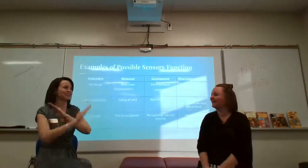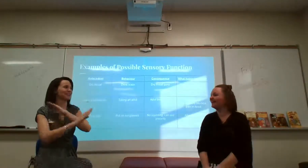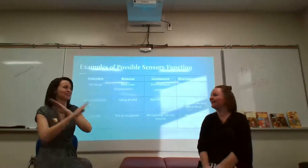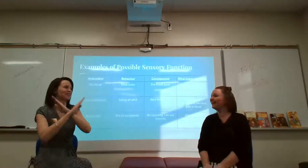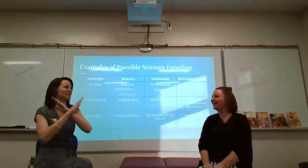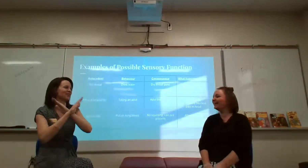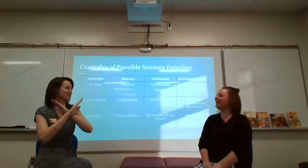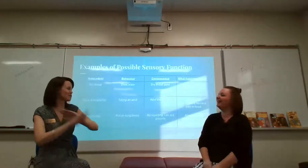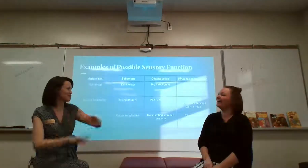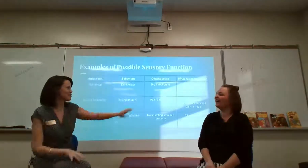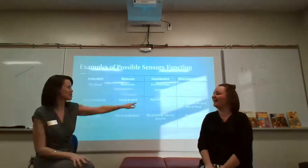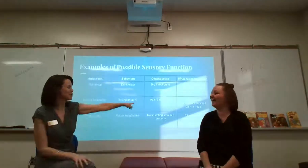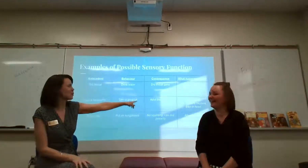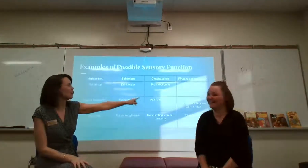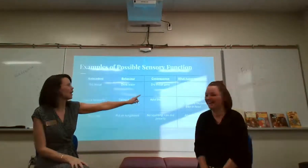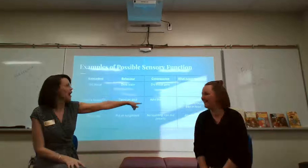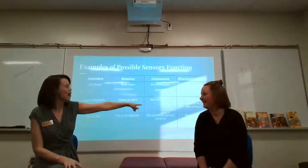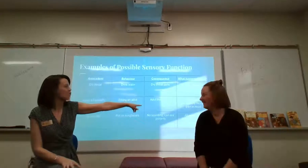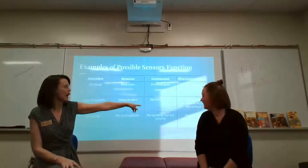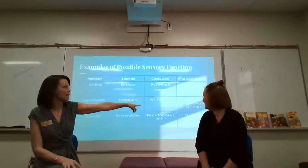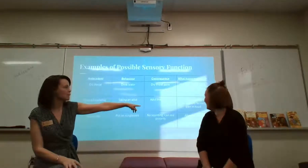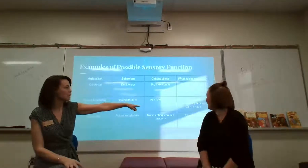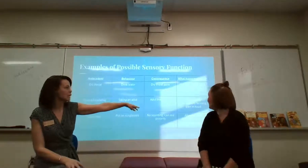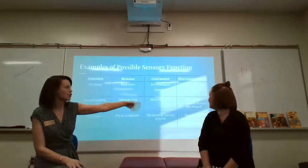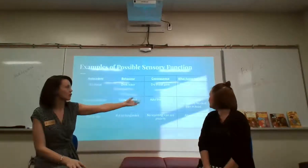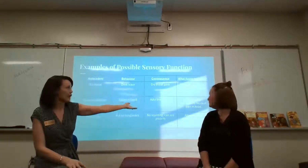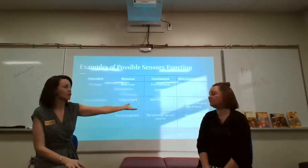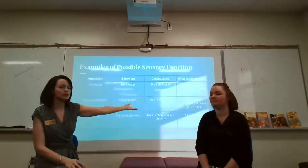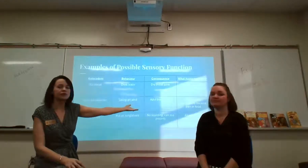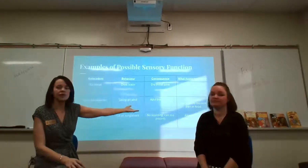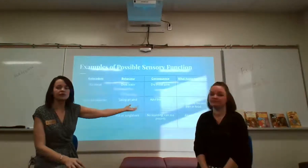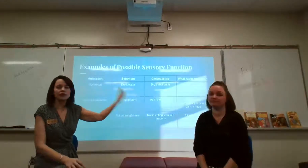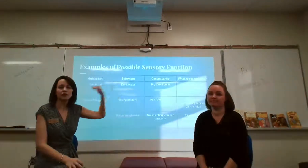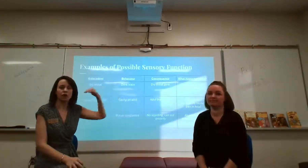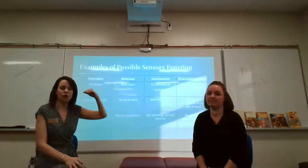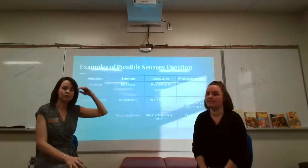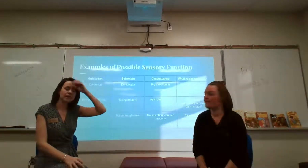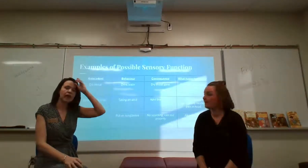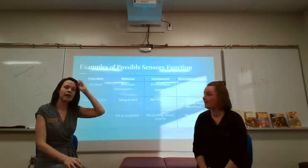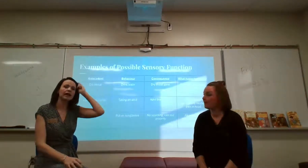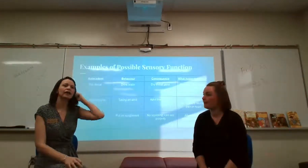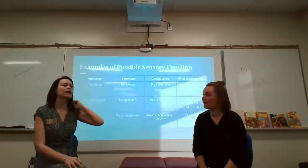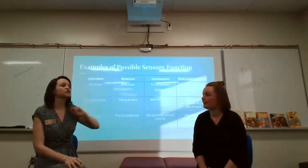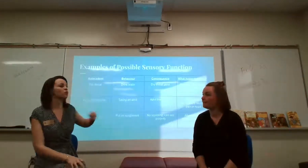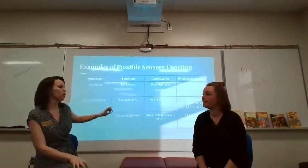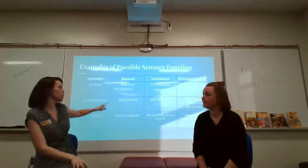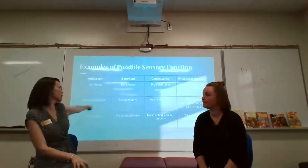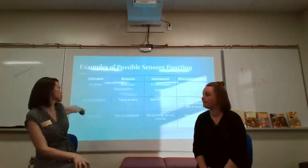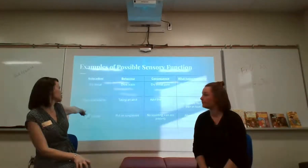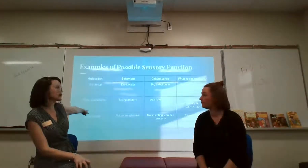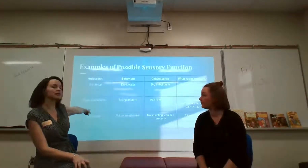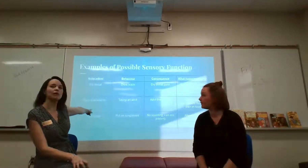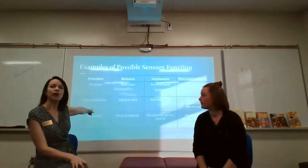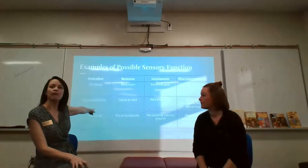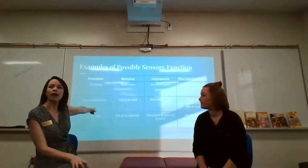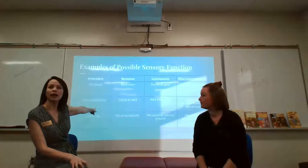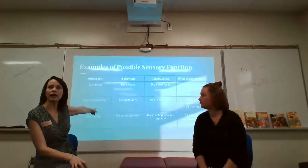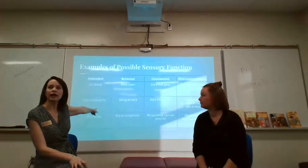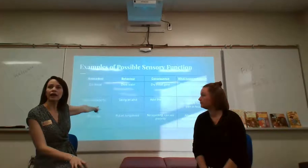that's probably like right from the commercial. What happened here? The Advil successfully blocked my headache. So what am I going to do next time I have a headache? I'm going to